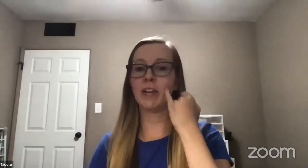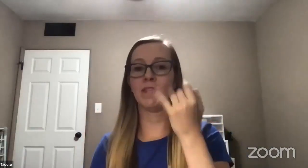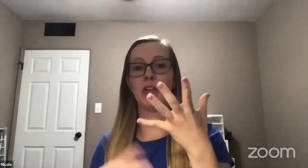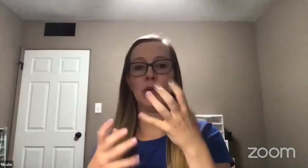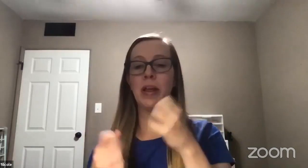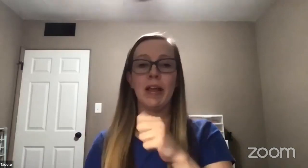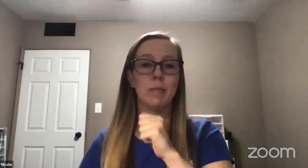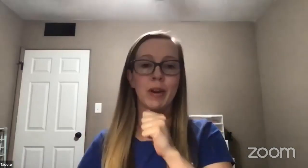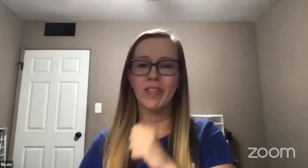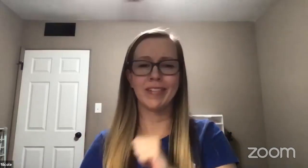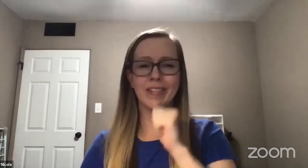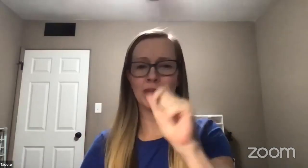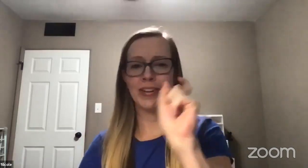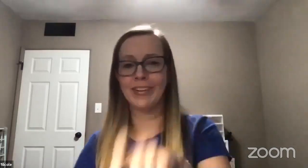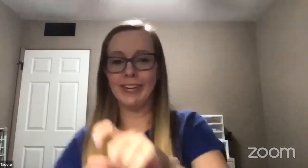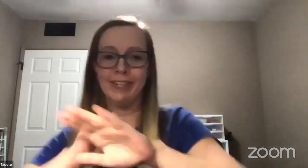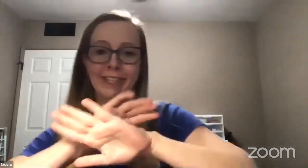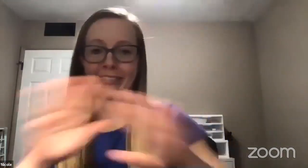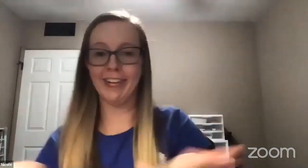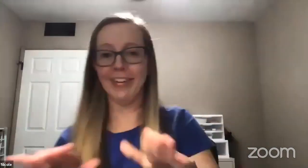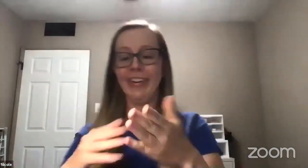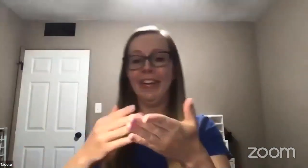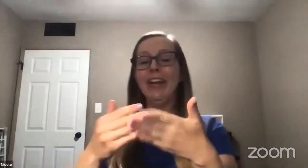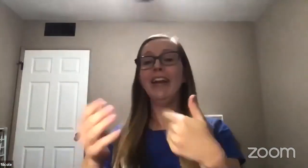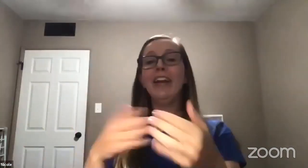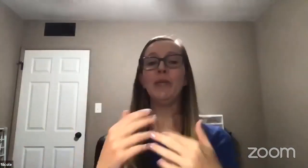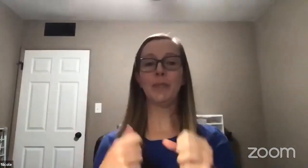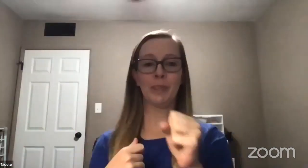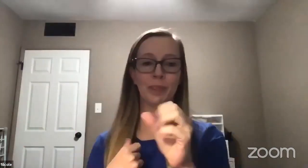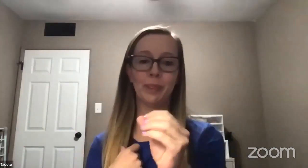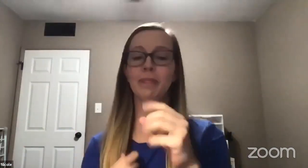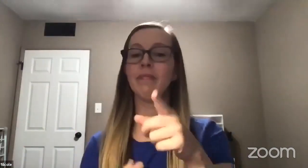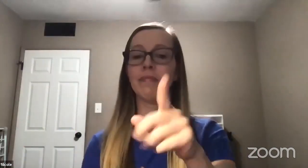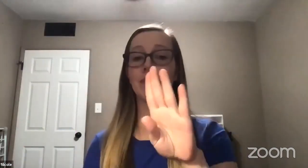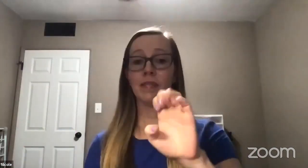That keeps asking me if I want to share audio. Okay.